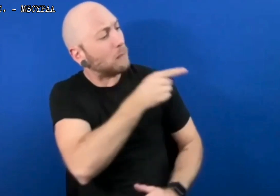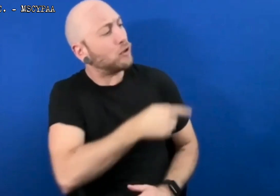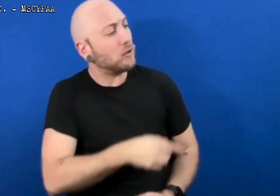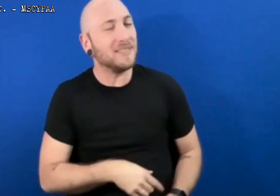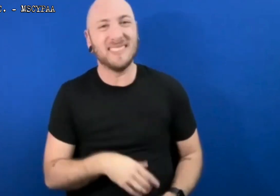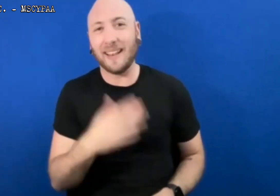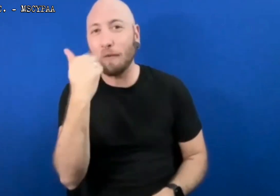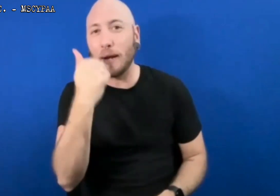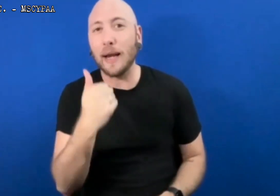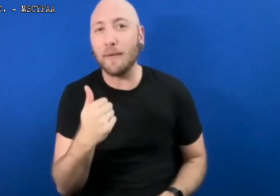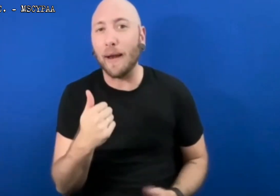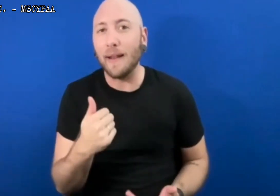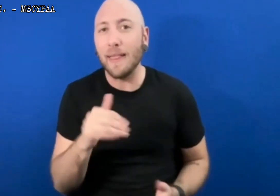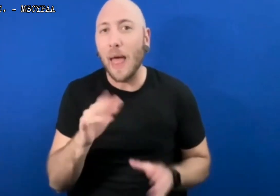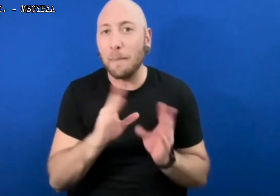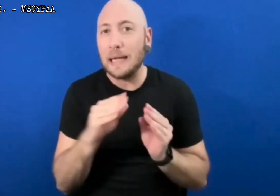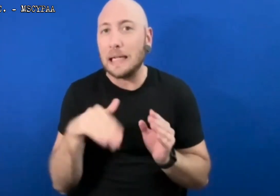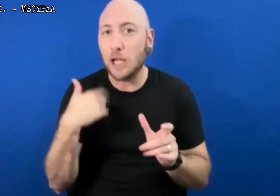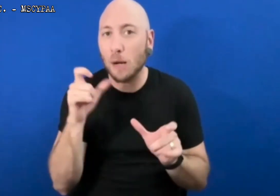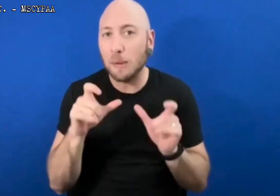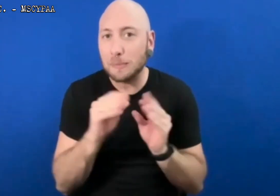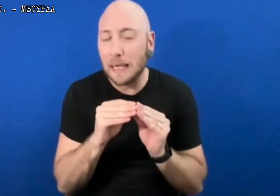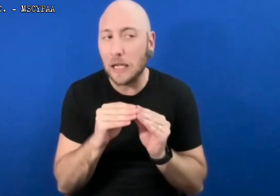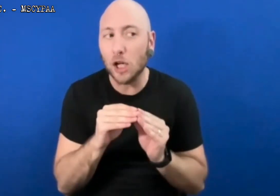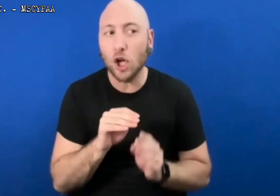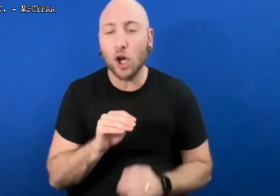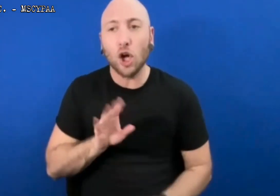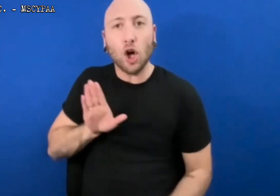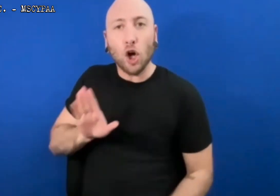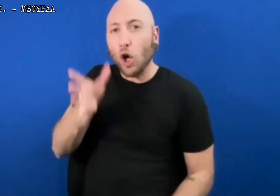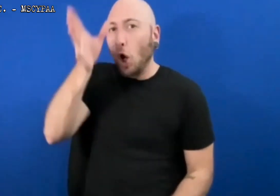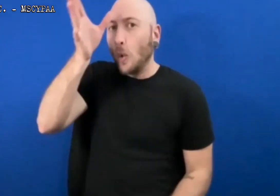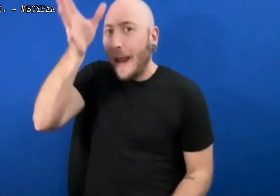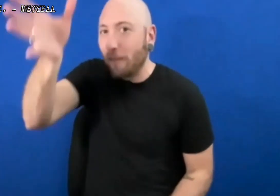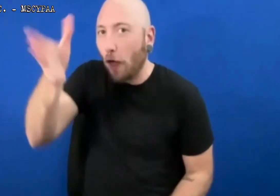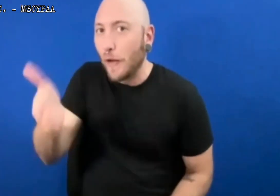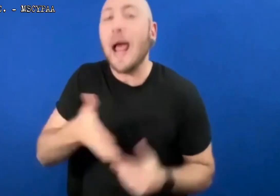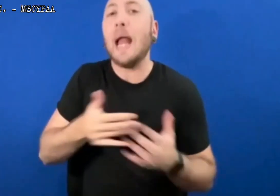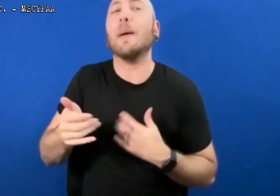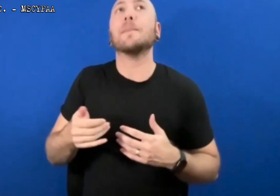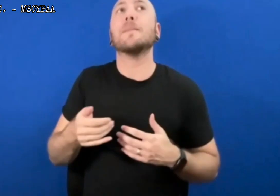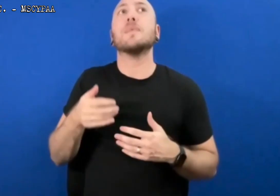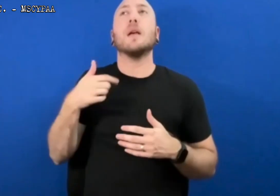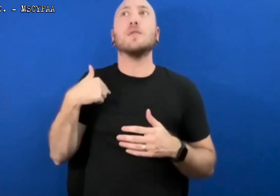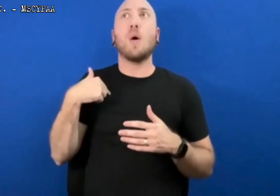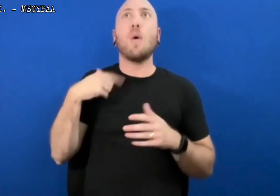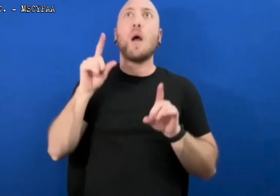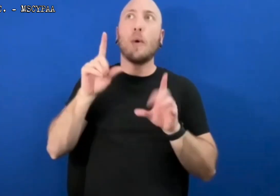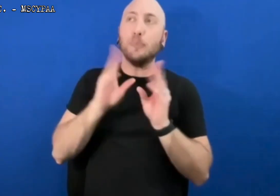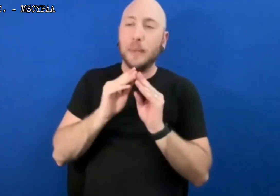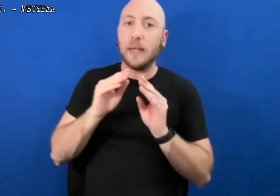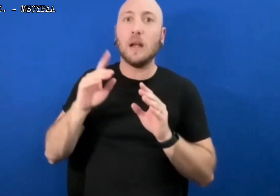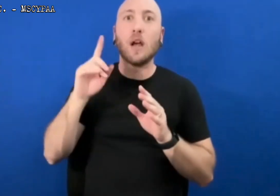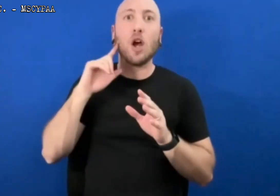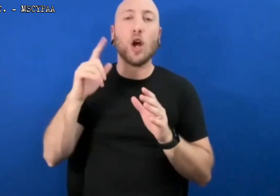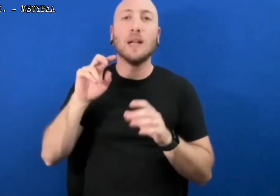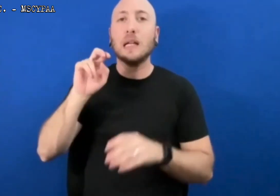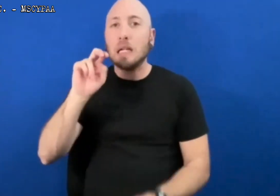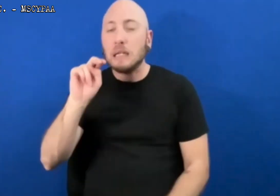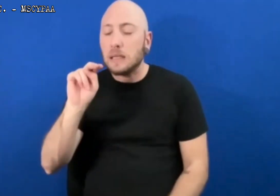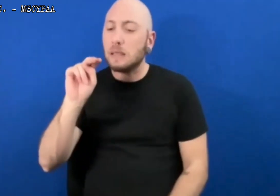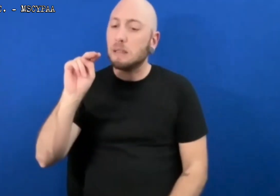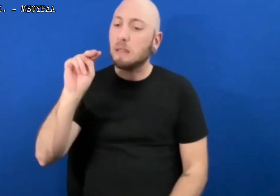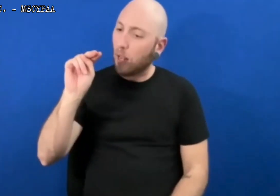So, you know, I went to that meeting and I heard about things like NECIPA host, and I ended up going